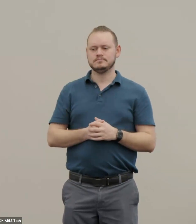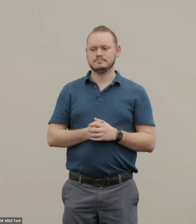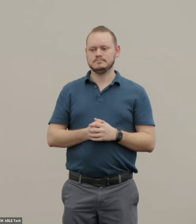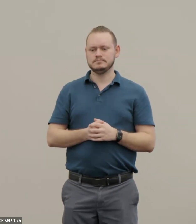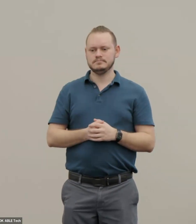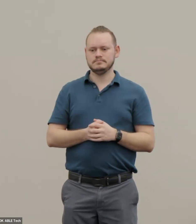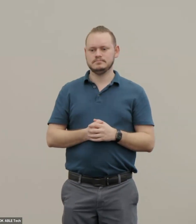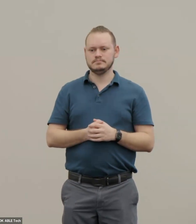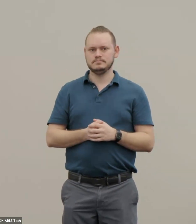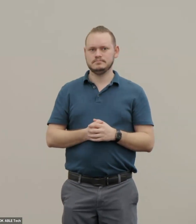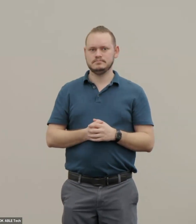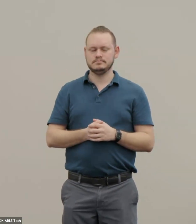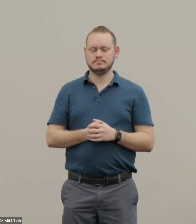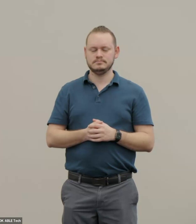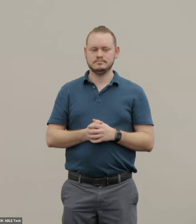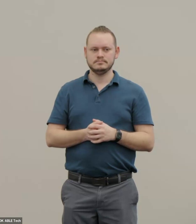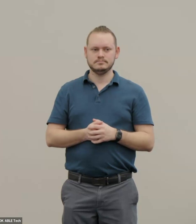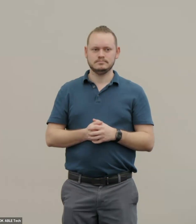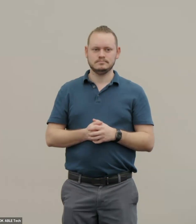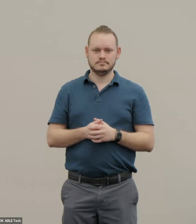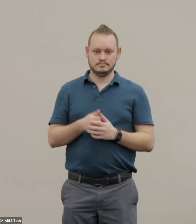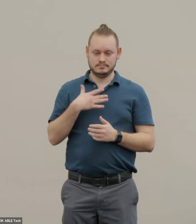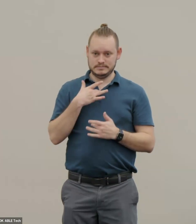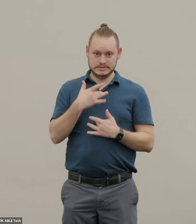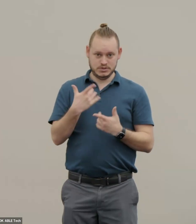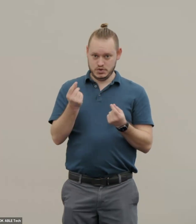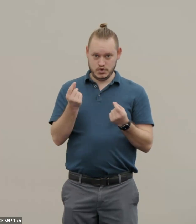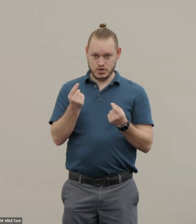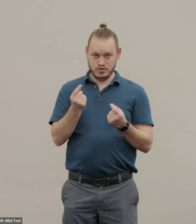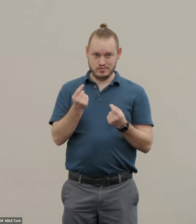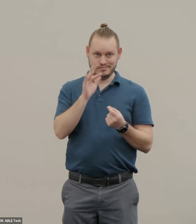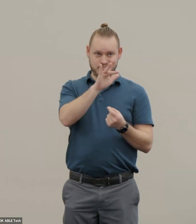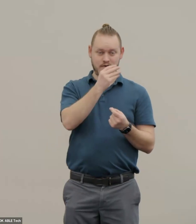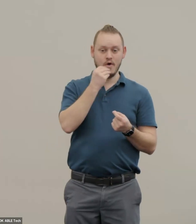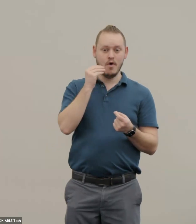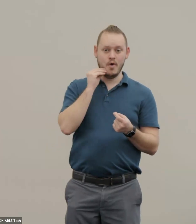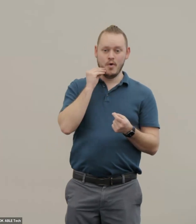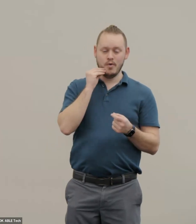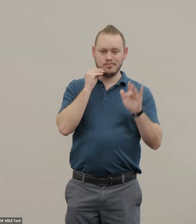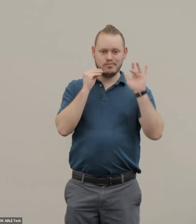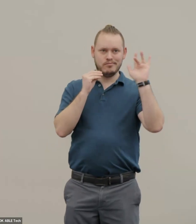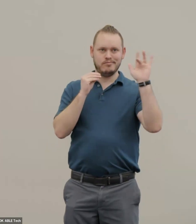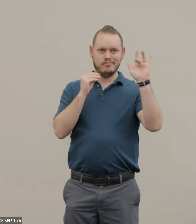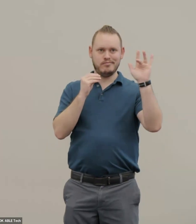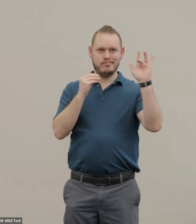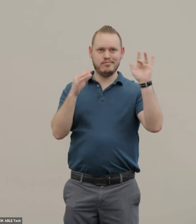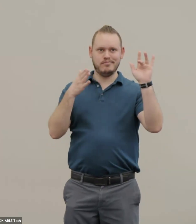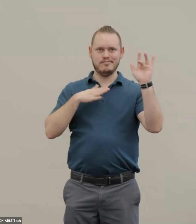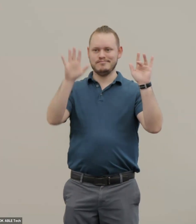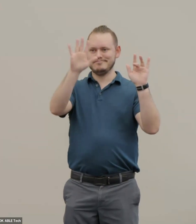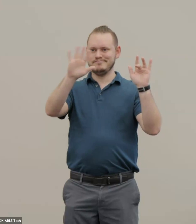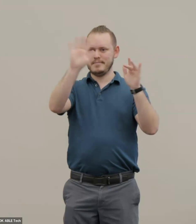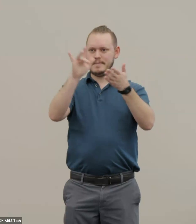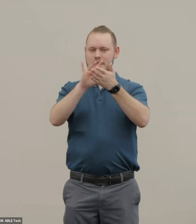So what I like to do, you'll notice if you go to your Home tab, right here is my styles